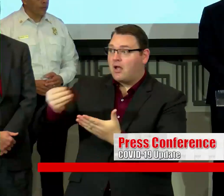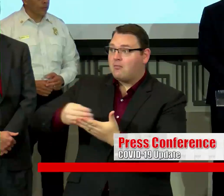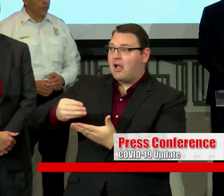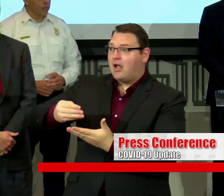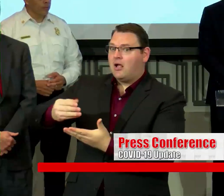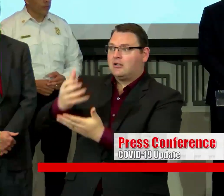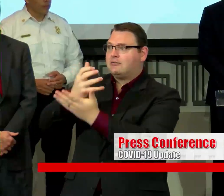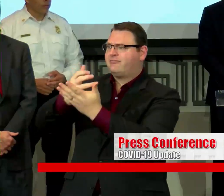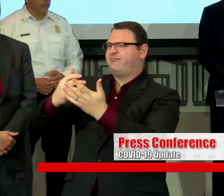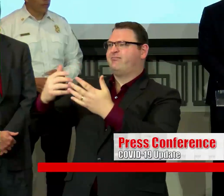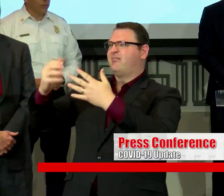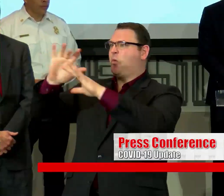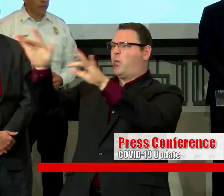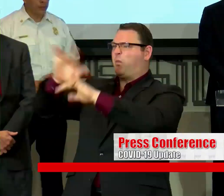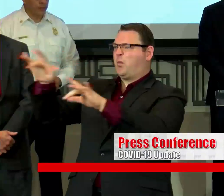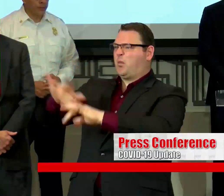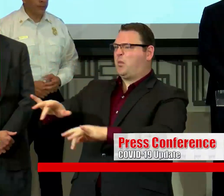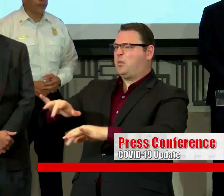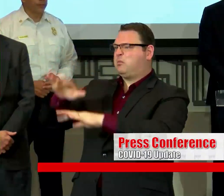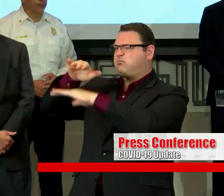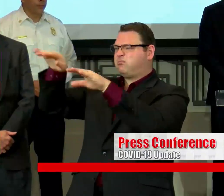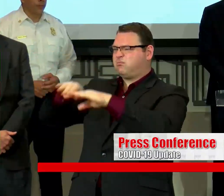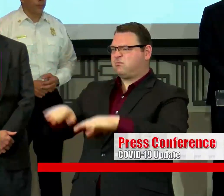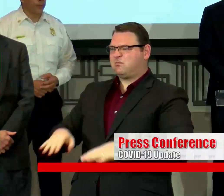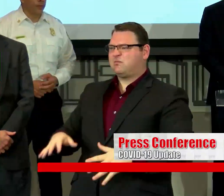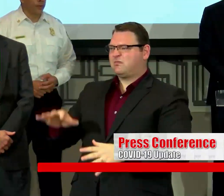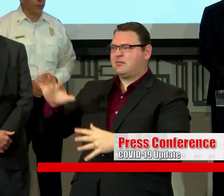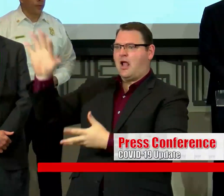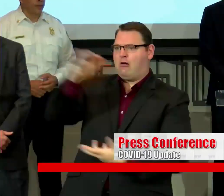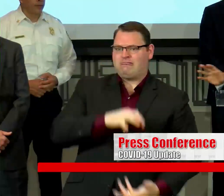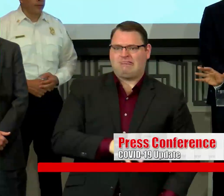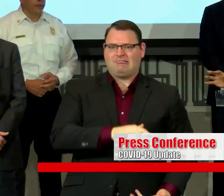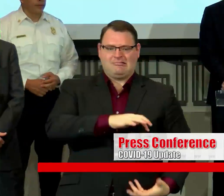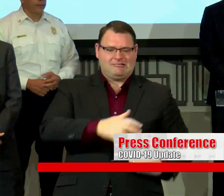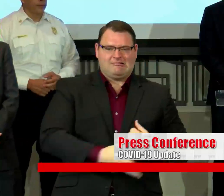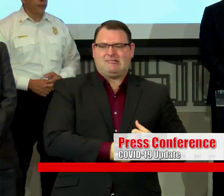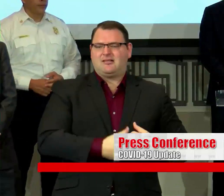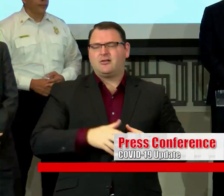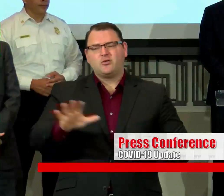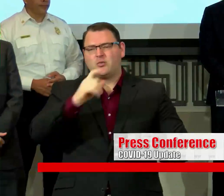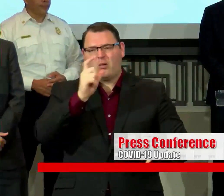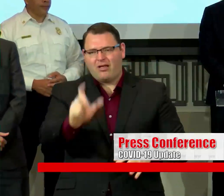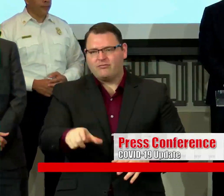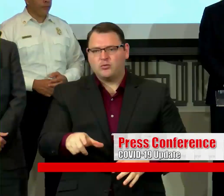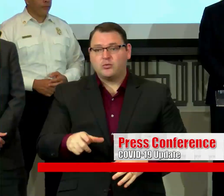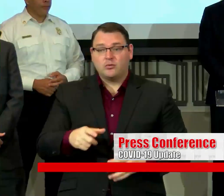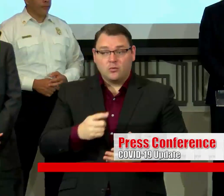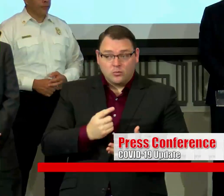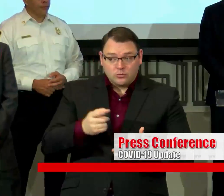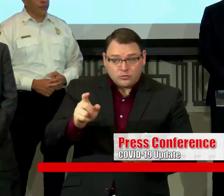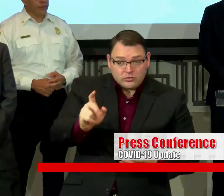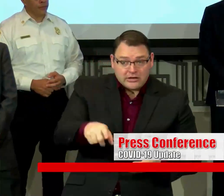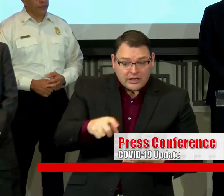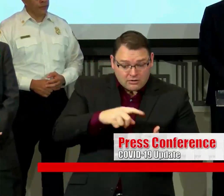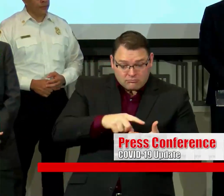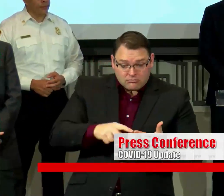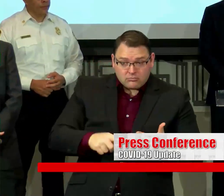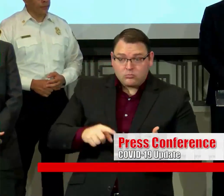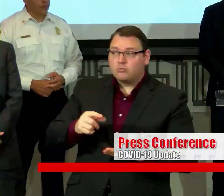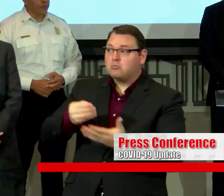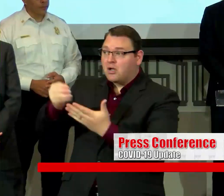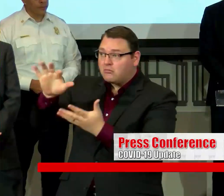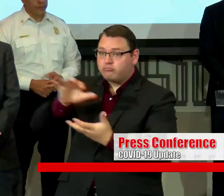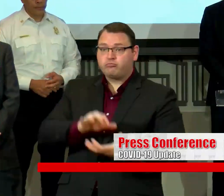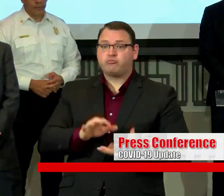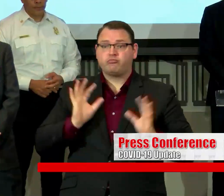be respectful of others who have to do the same. So if you do that and engage in social distancing while you're in the stores. Let me